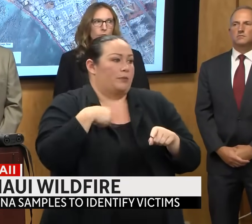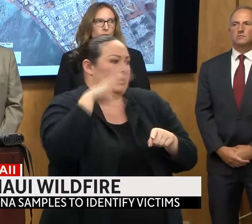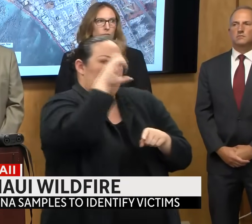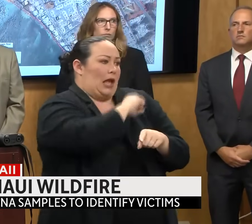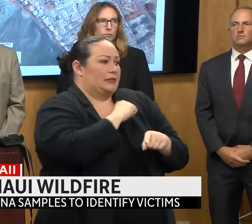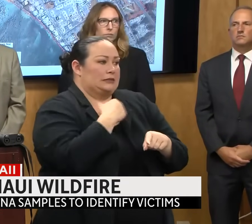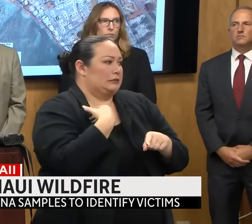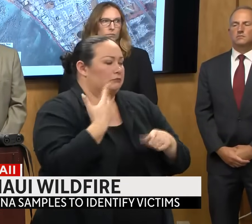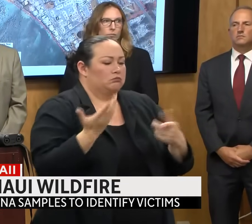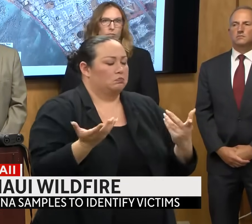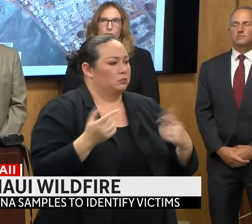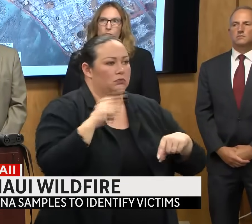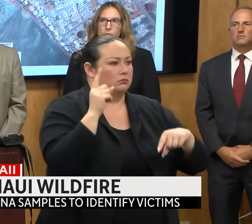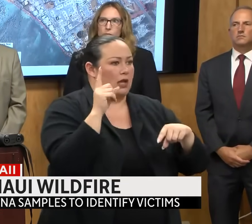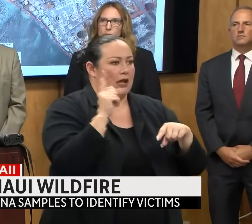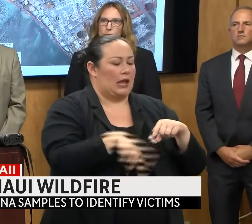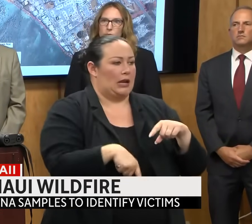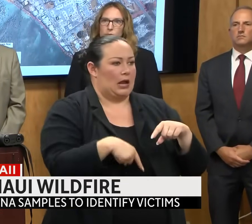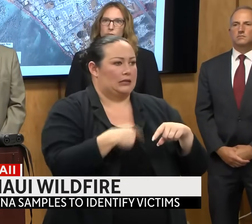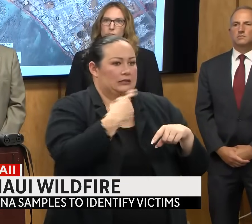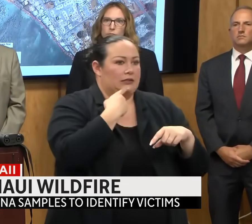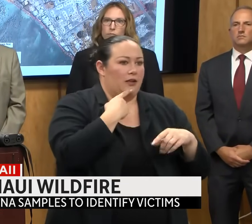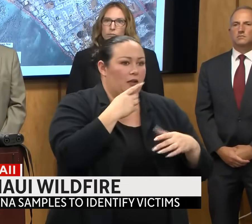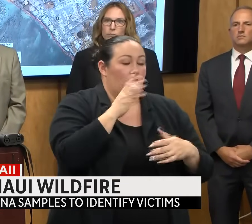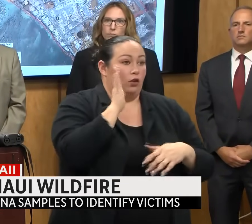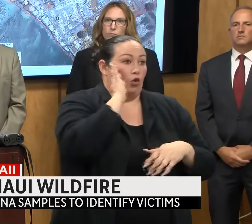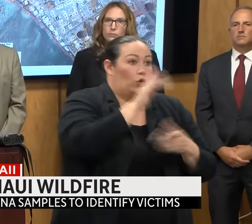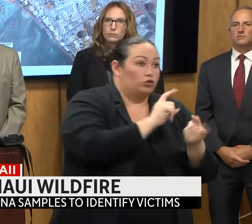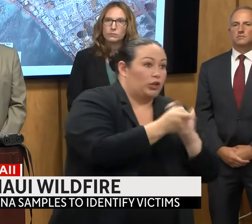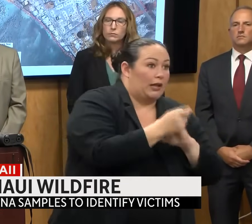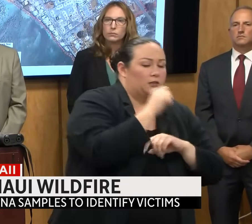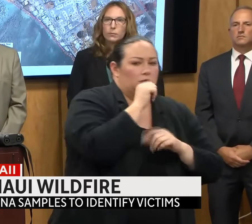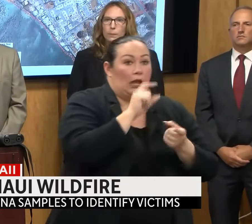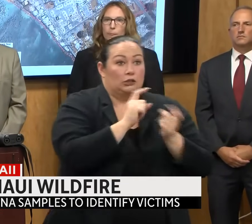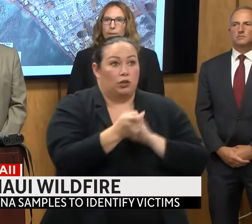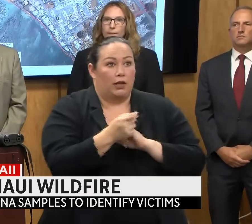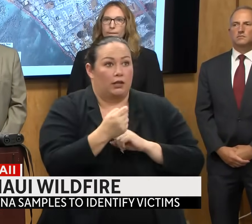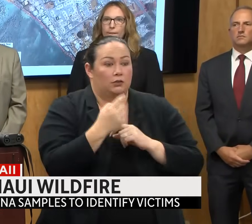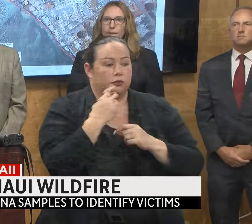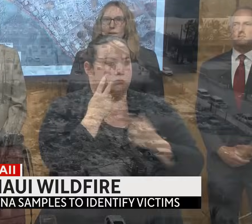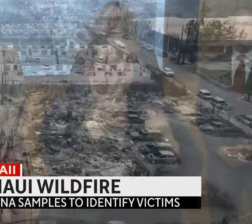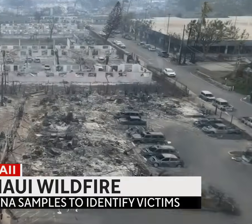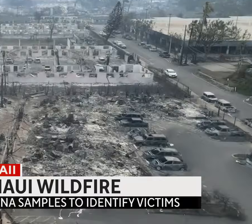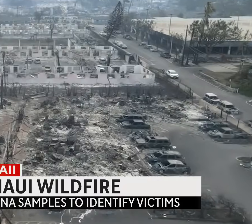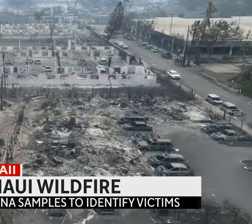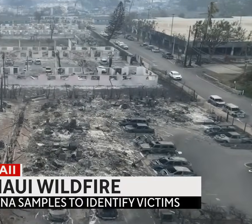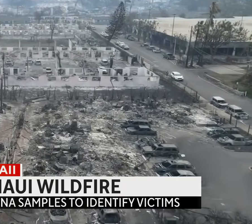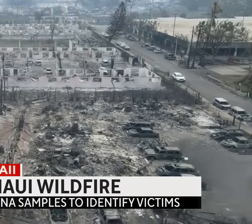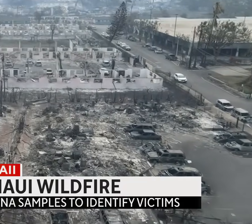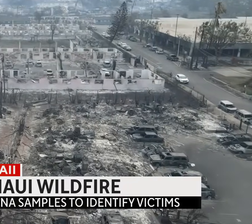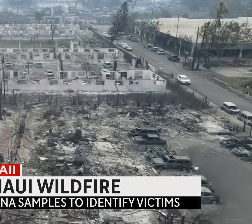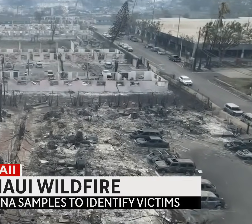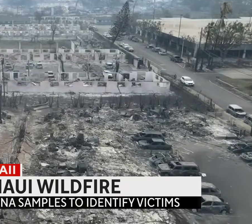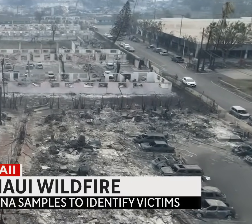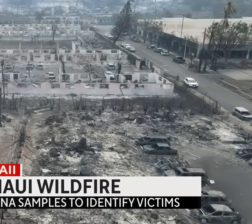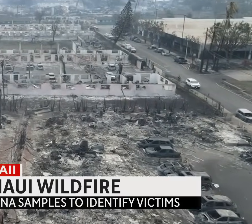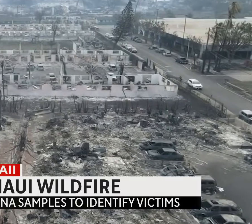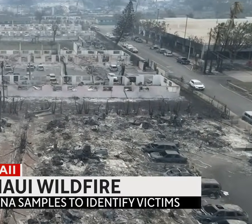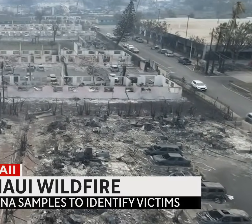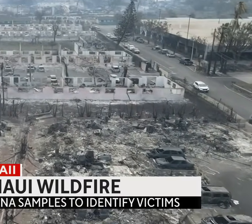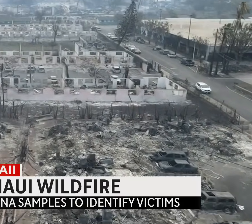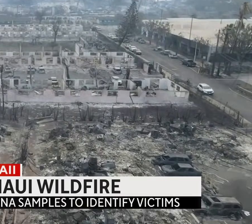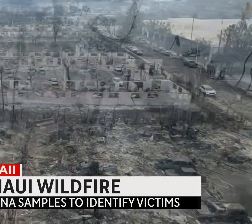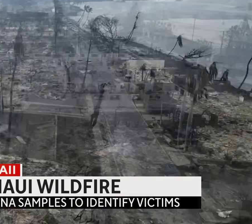can't tell you what would have or would not have changed with that information in terms of the fire. I'm going to leave that to the fire expert to